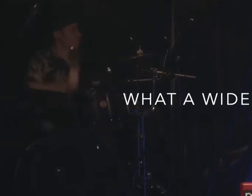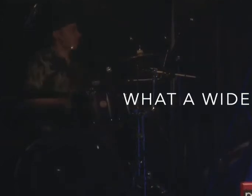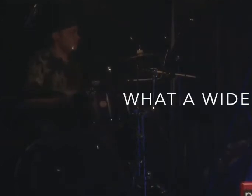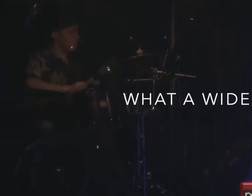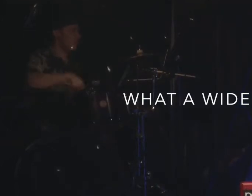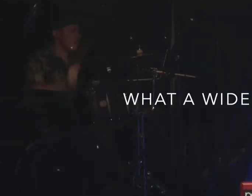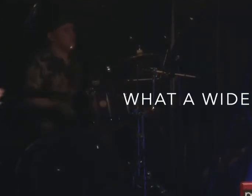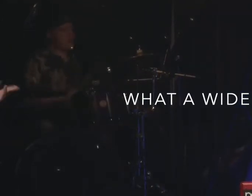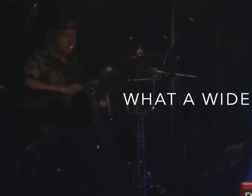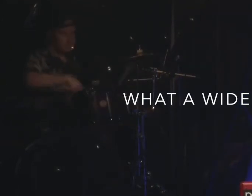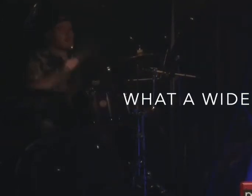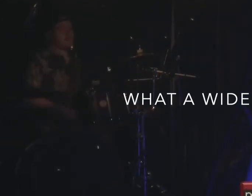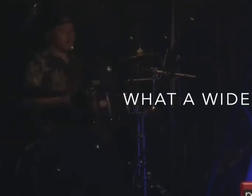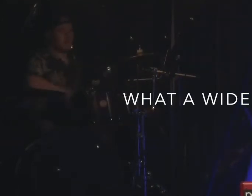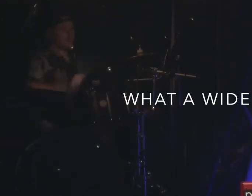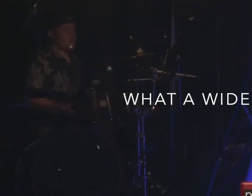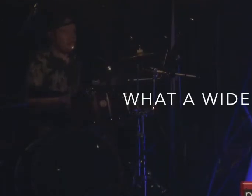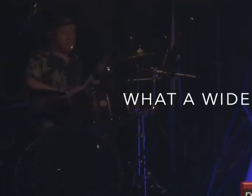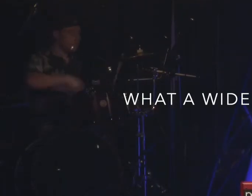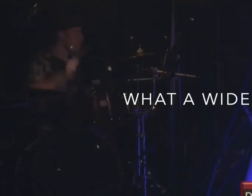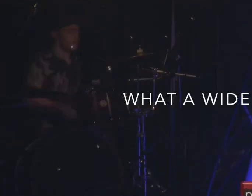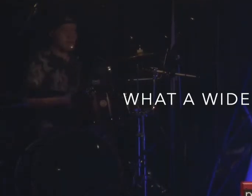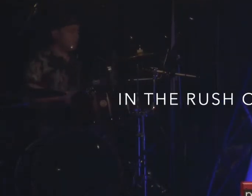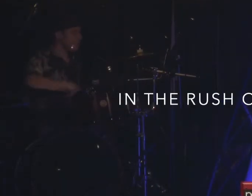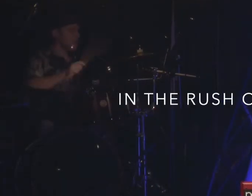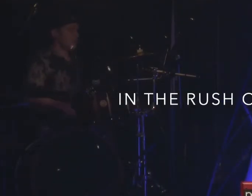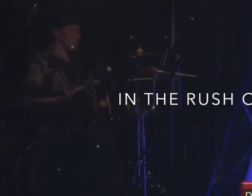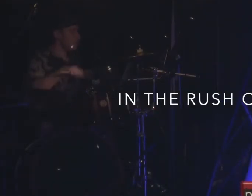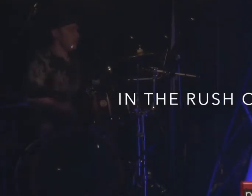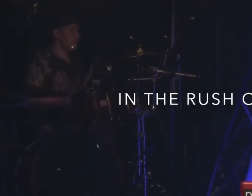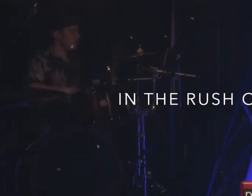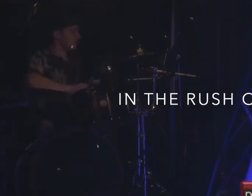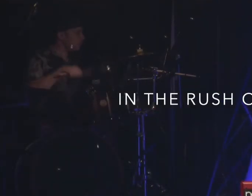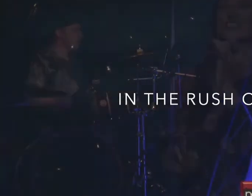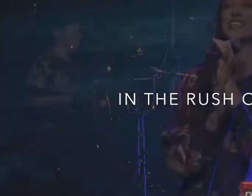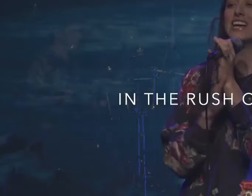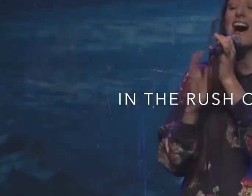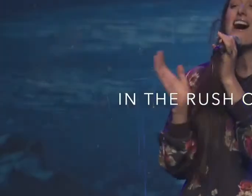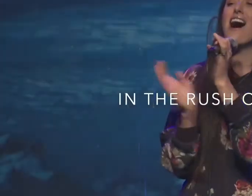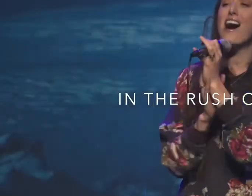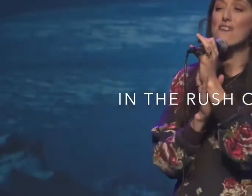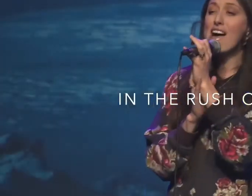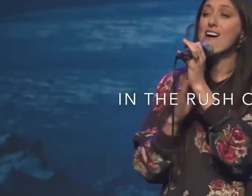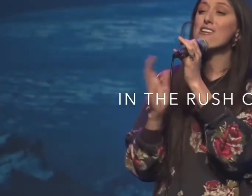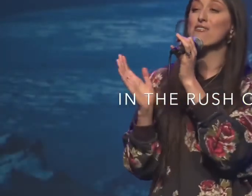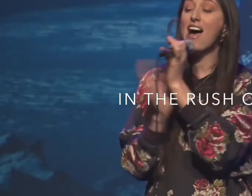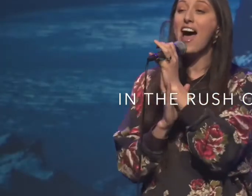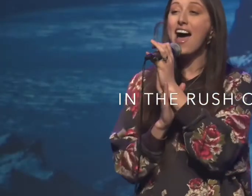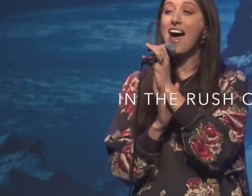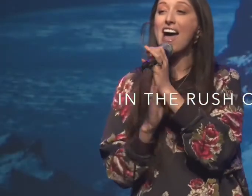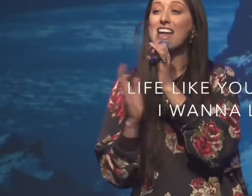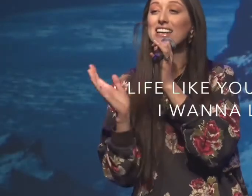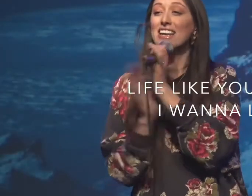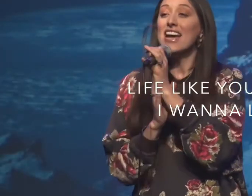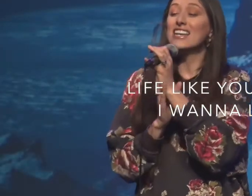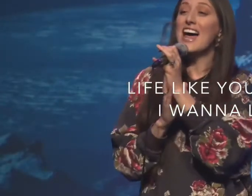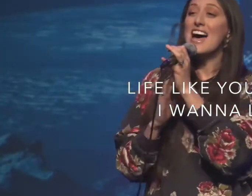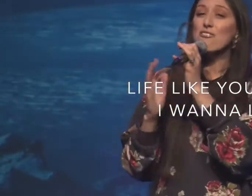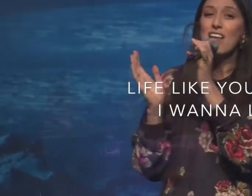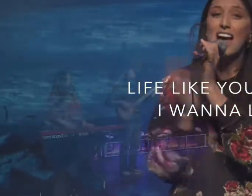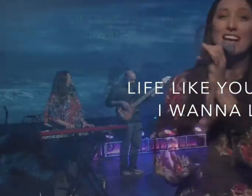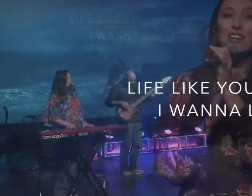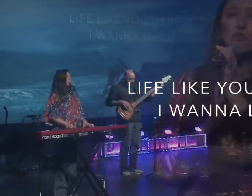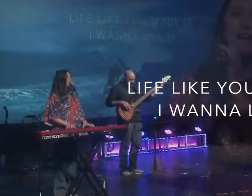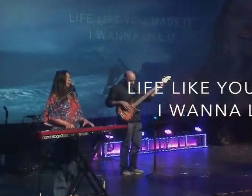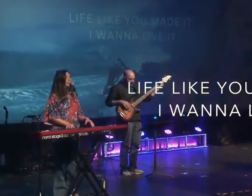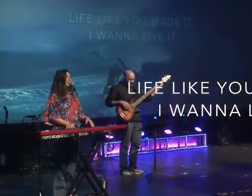a wide horizon in the rush of heaven.